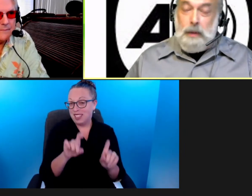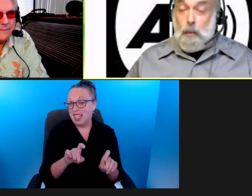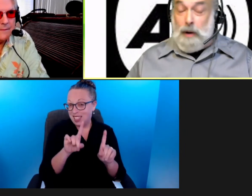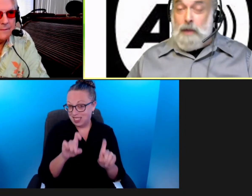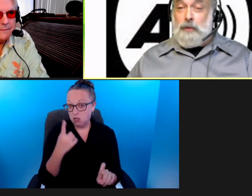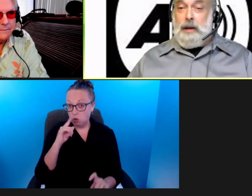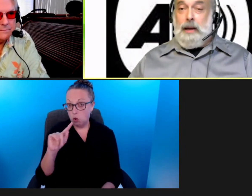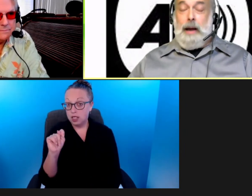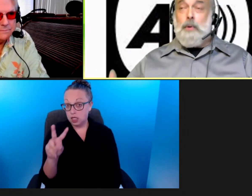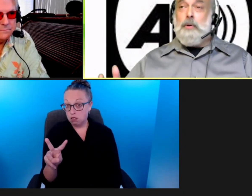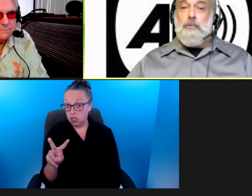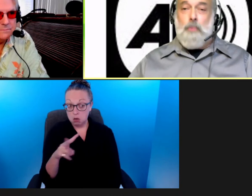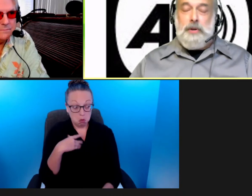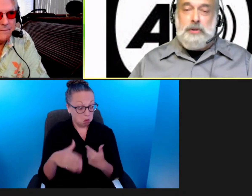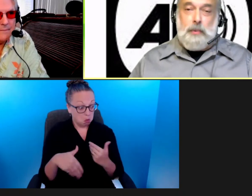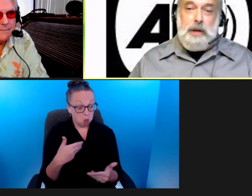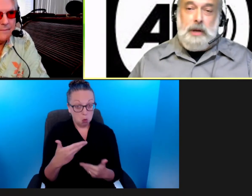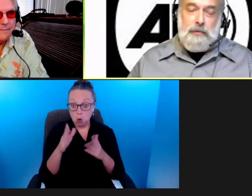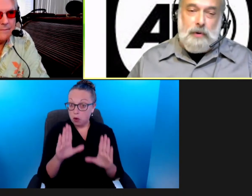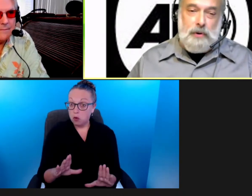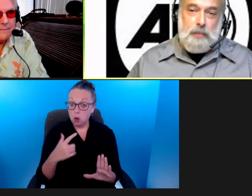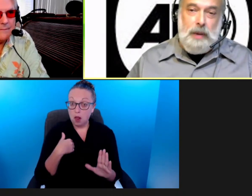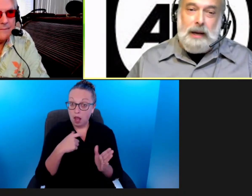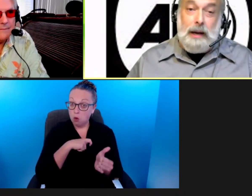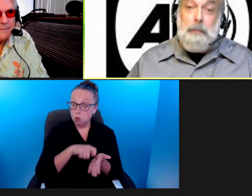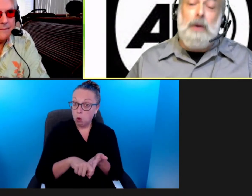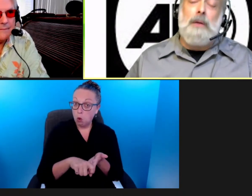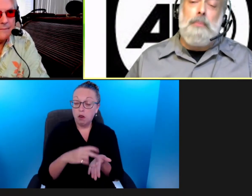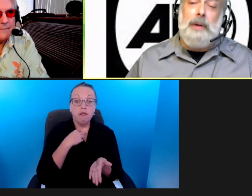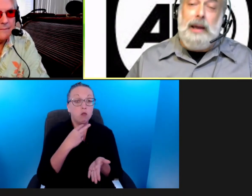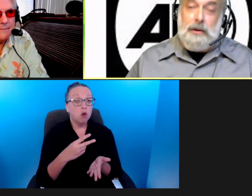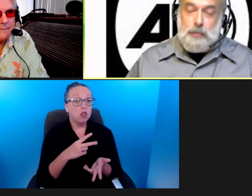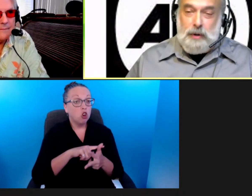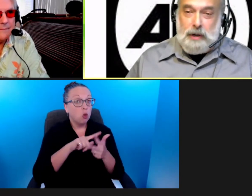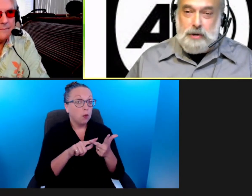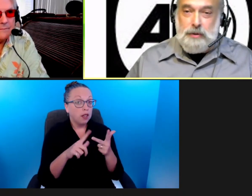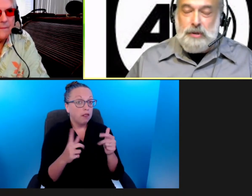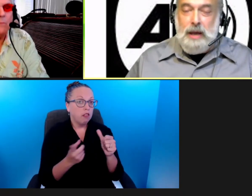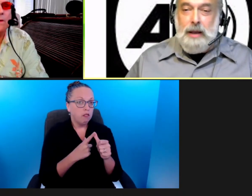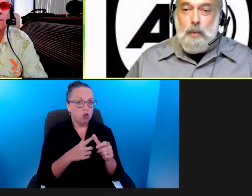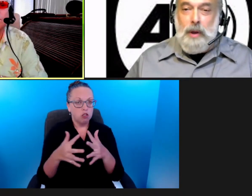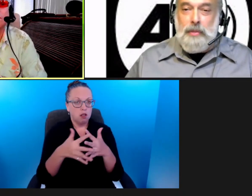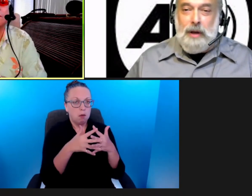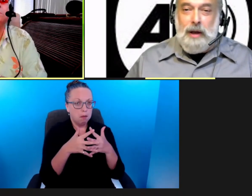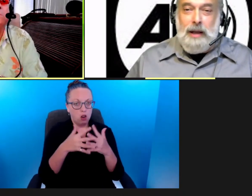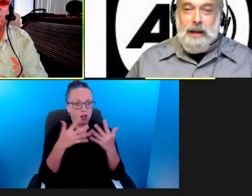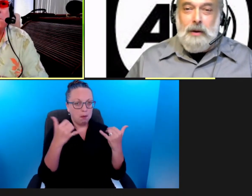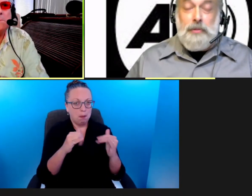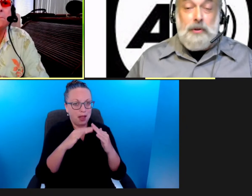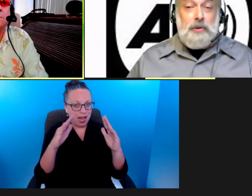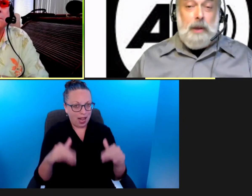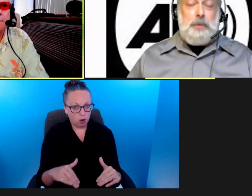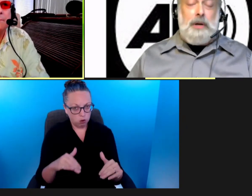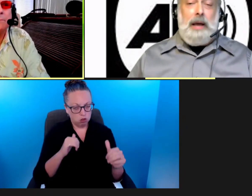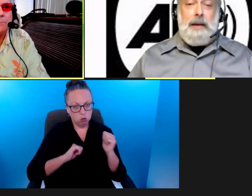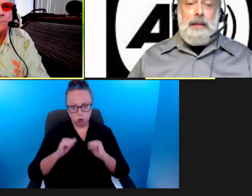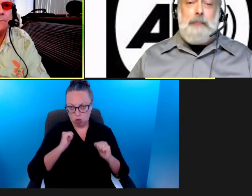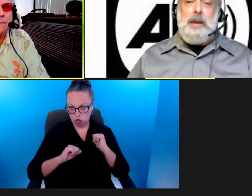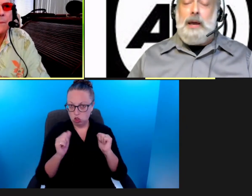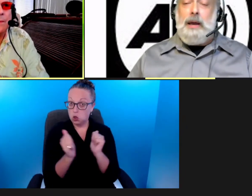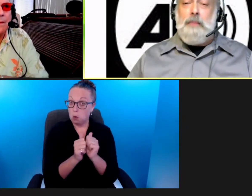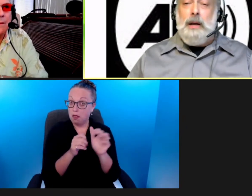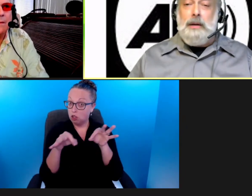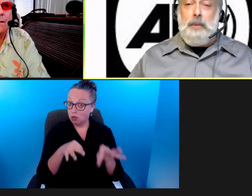really wonderfully. I wrote and voiced 3 of the first American Playhouse productions Oh, with wow. with description, and